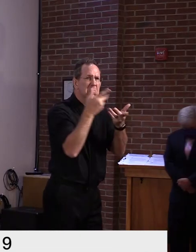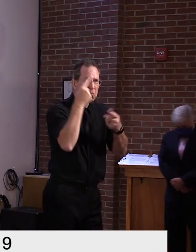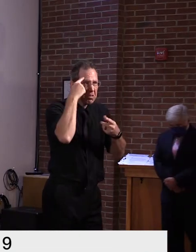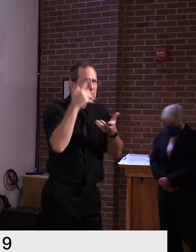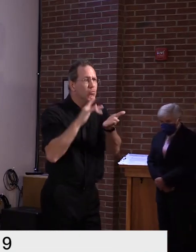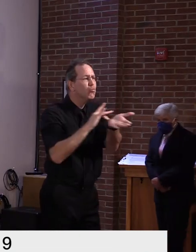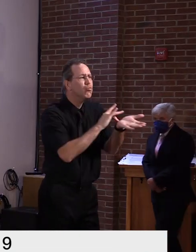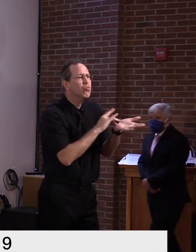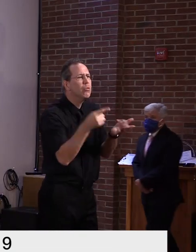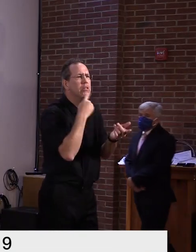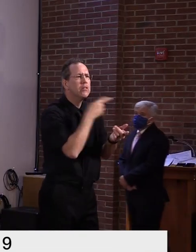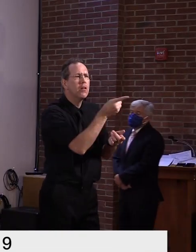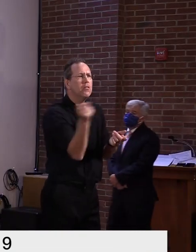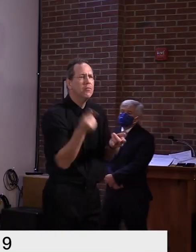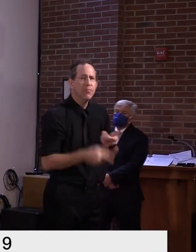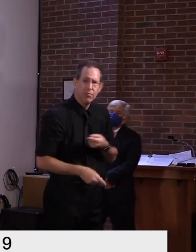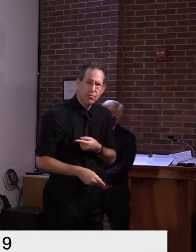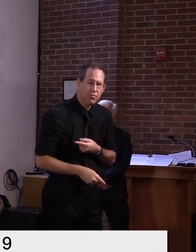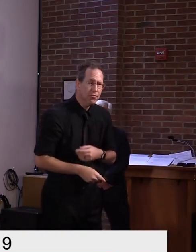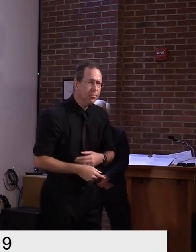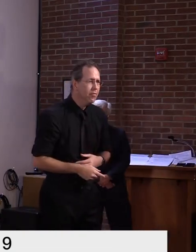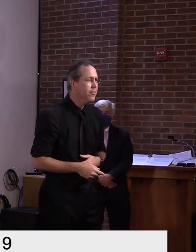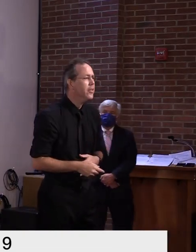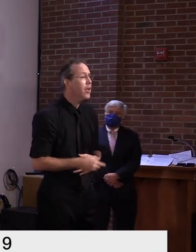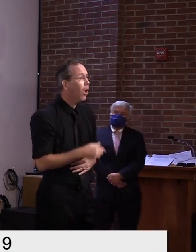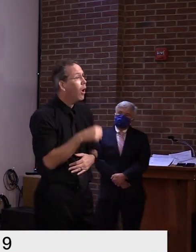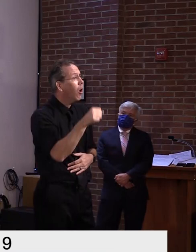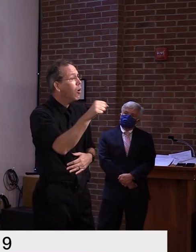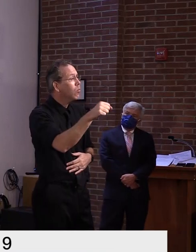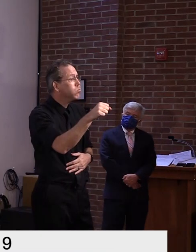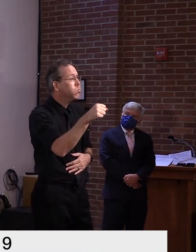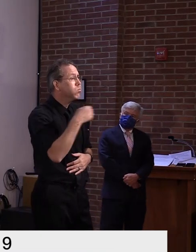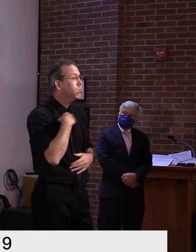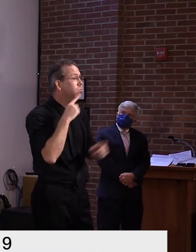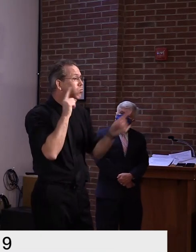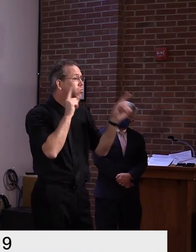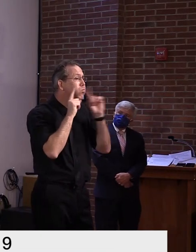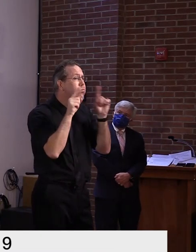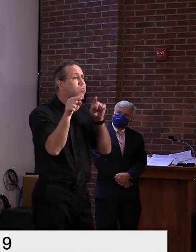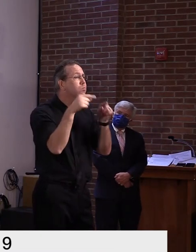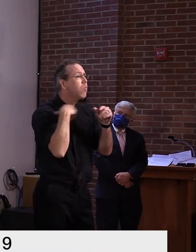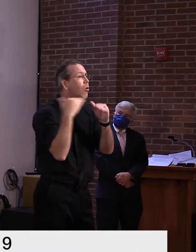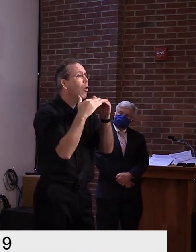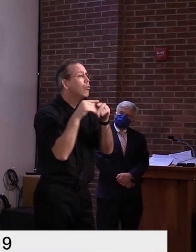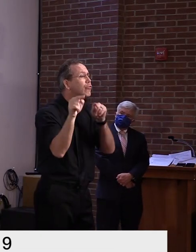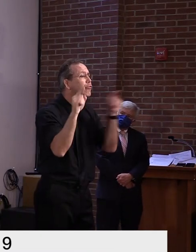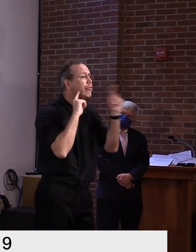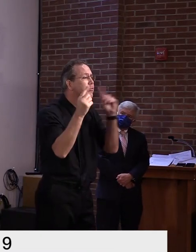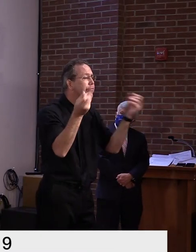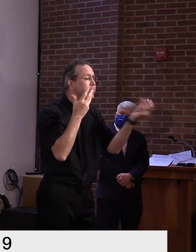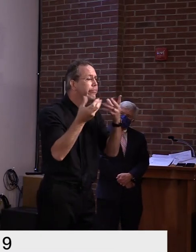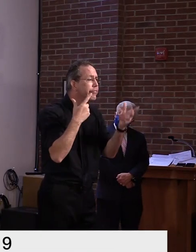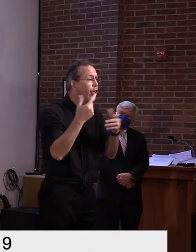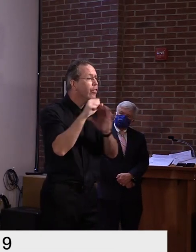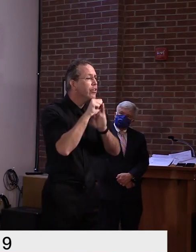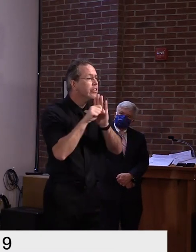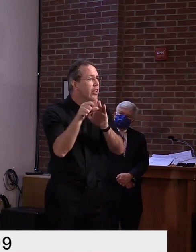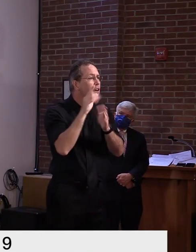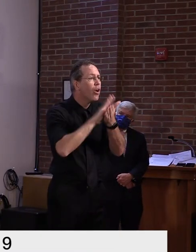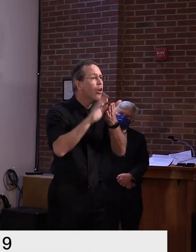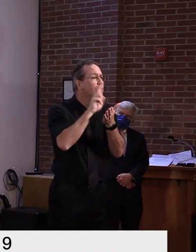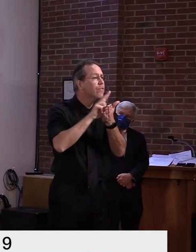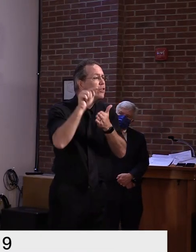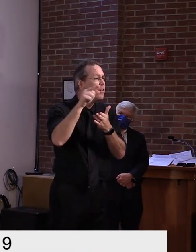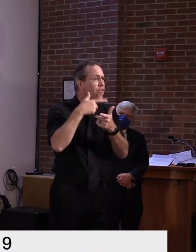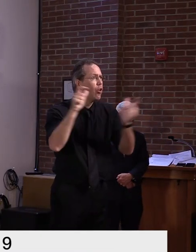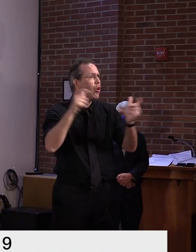and schools that are on the scale of UNC, as you've heard, that actually are doing aggressive protocols. I don't know if they're